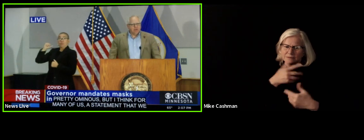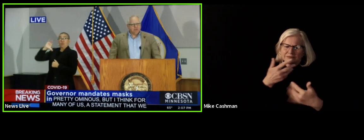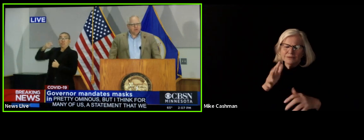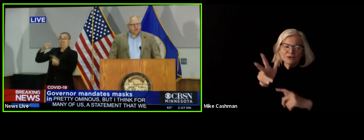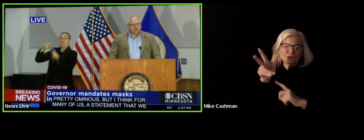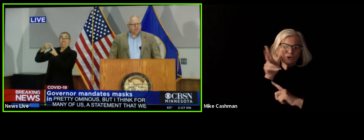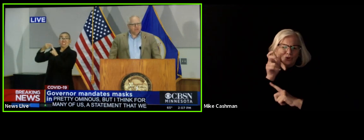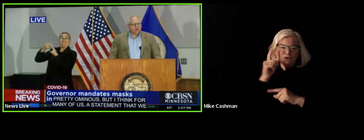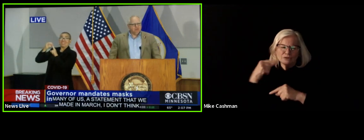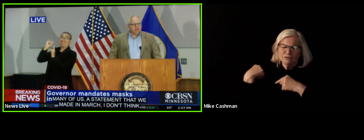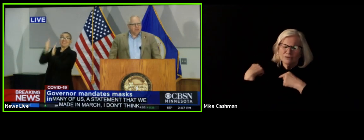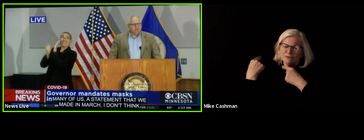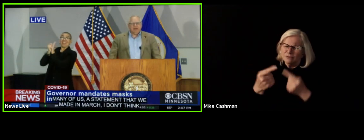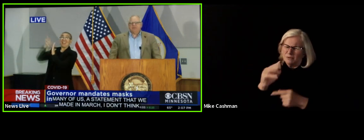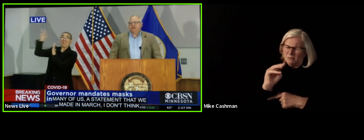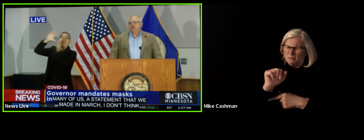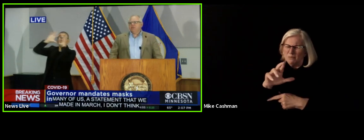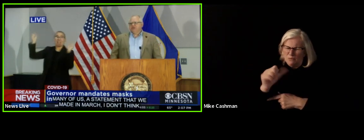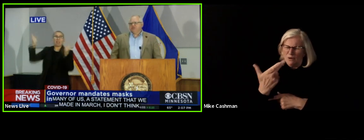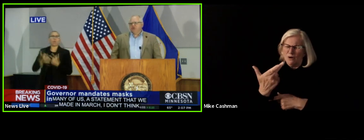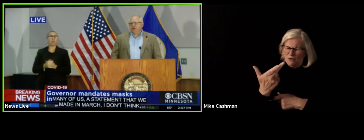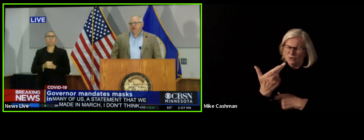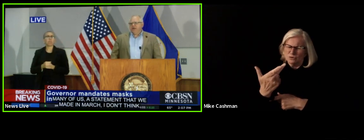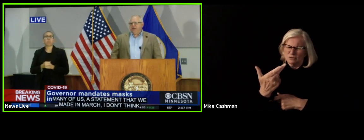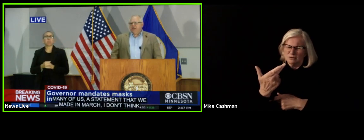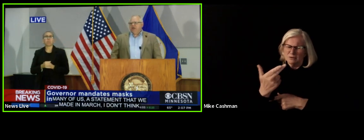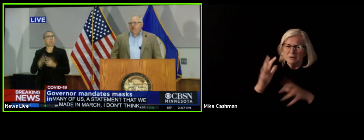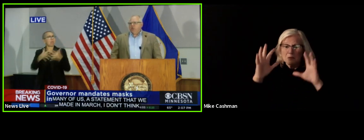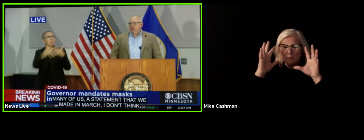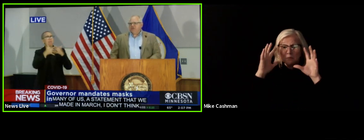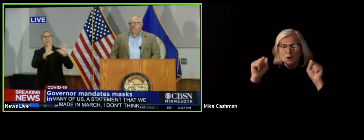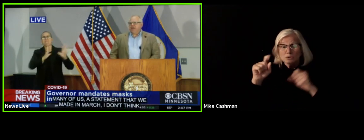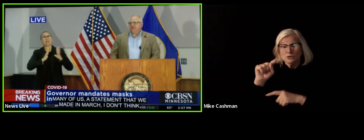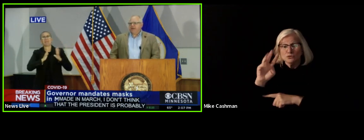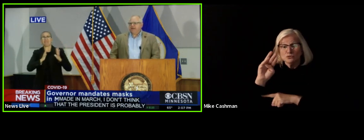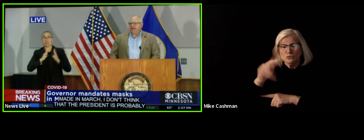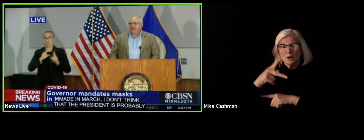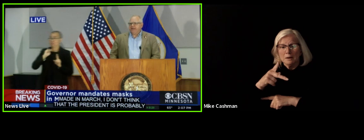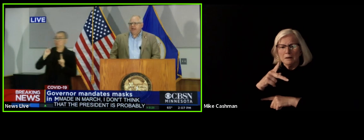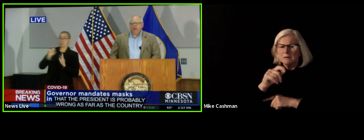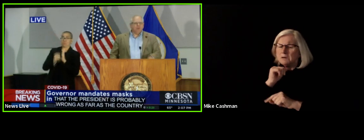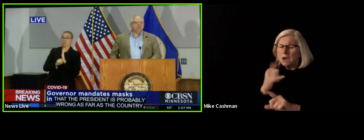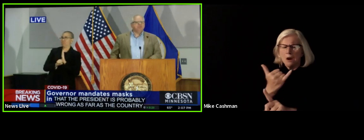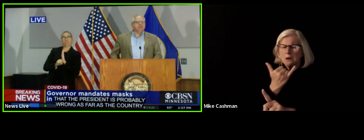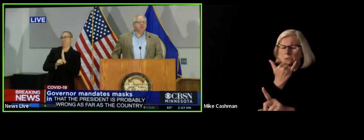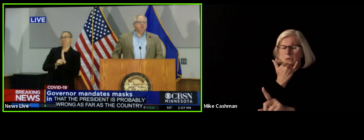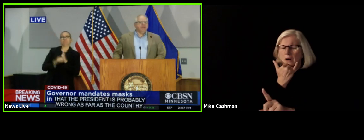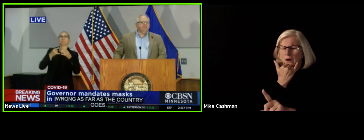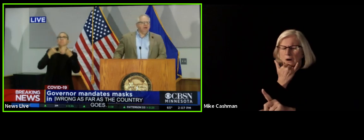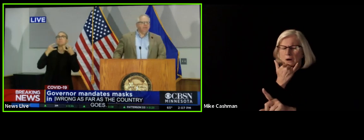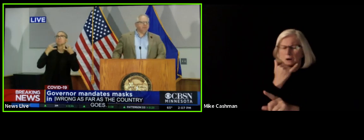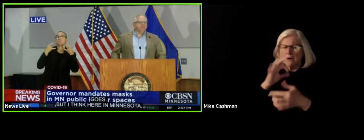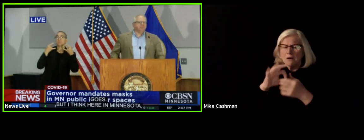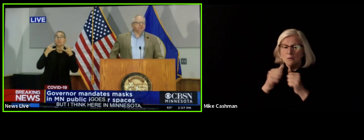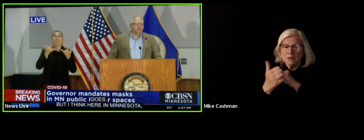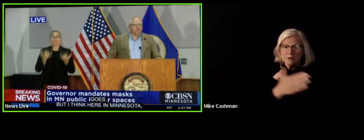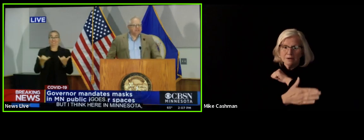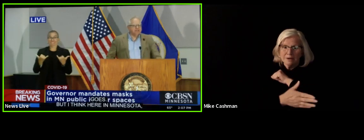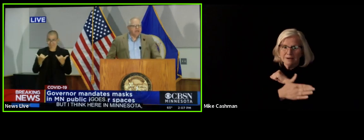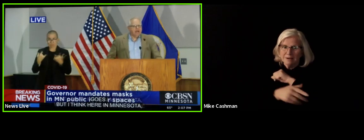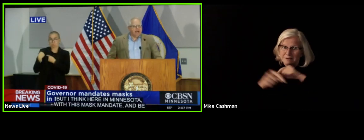as far as the country goes, but I think here in Minnesota, with this mask mandate and with the things that we have done previously